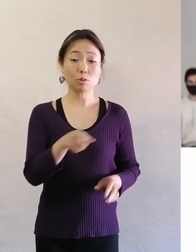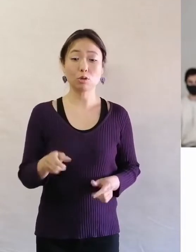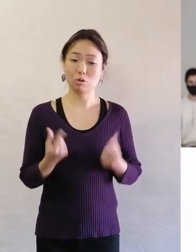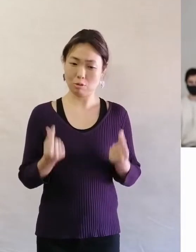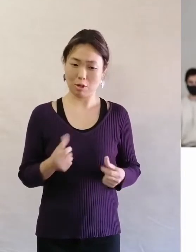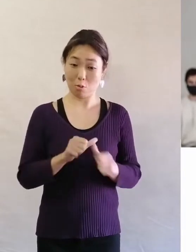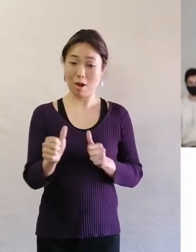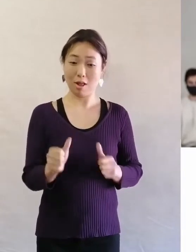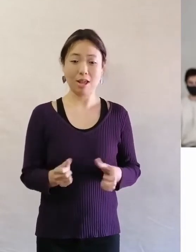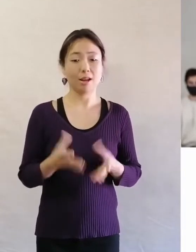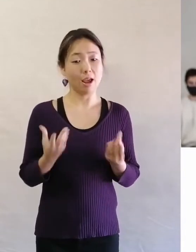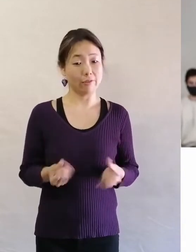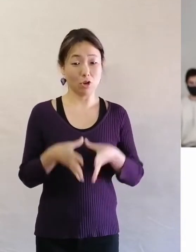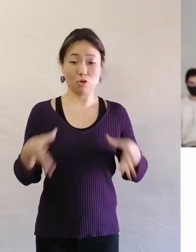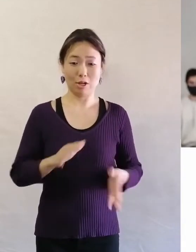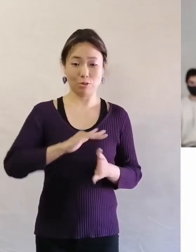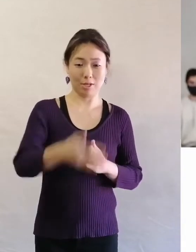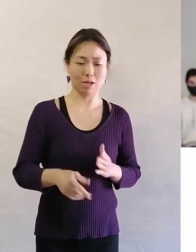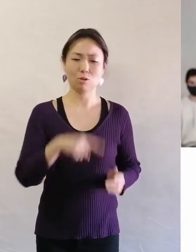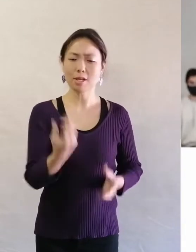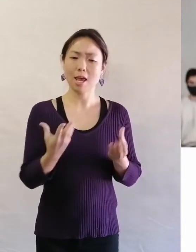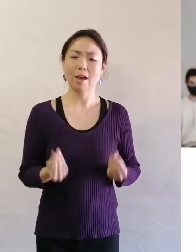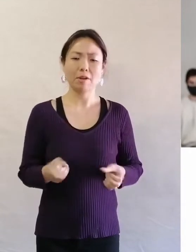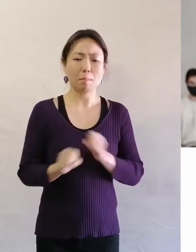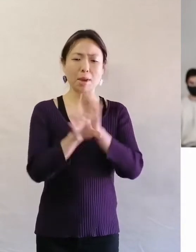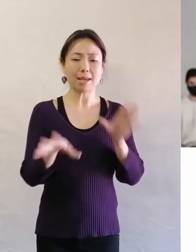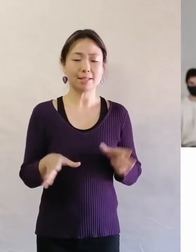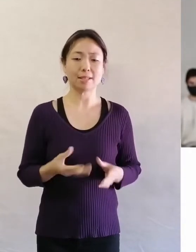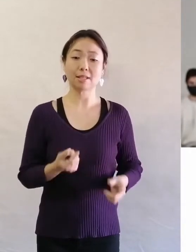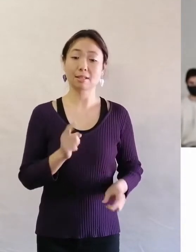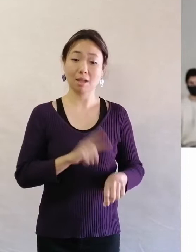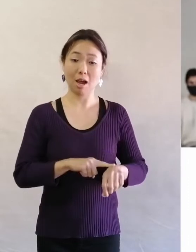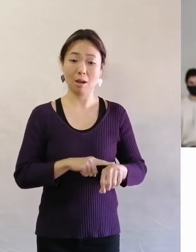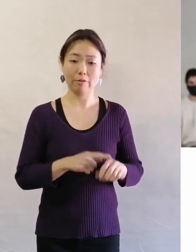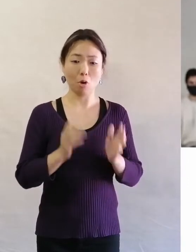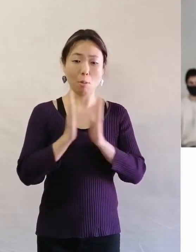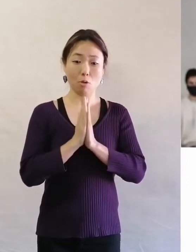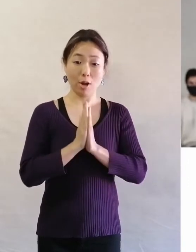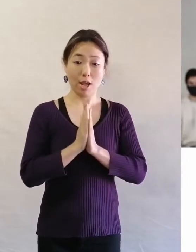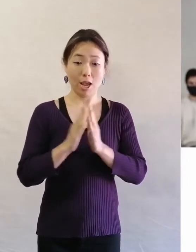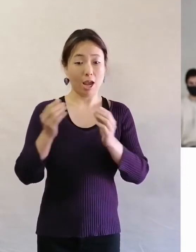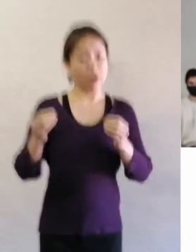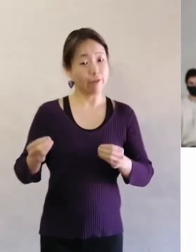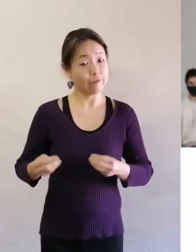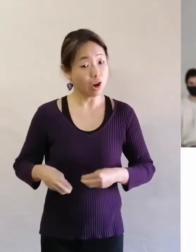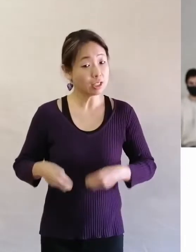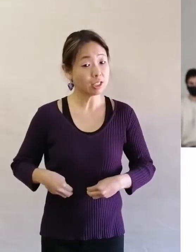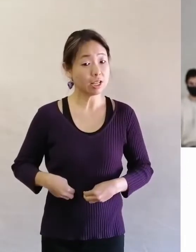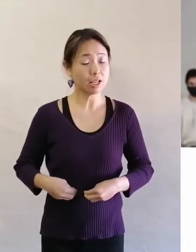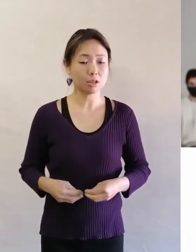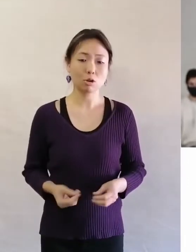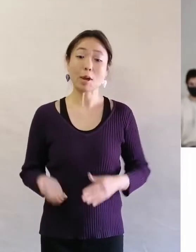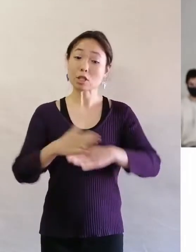weekend. We've had such an amazing time for prayer and fasting this week. We've spent some time to pray, met